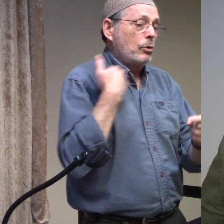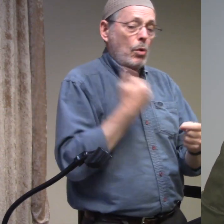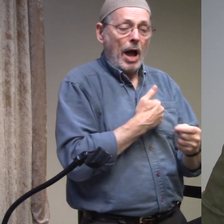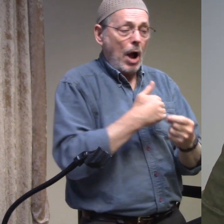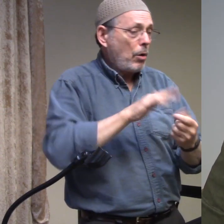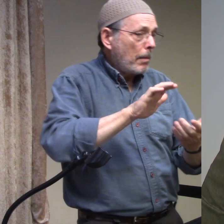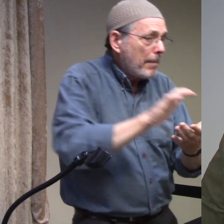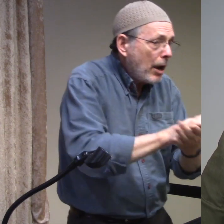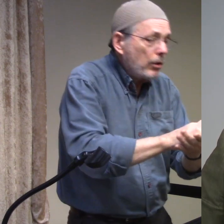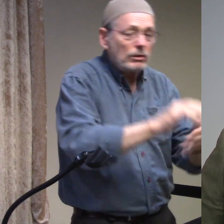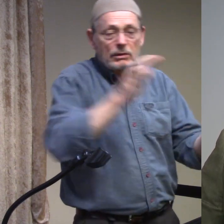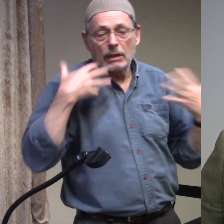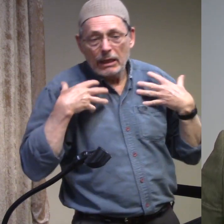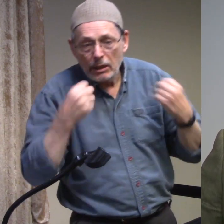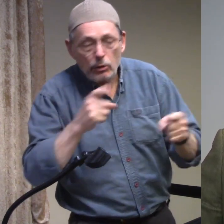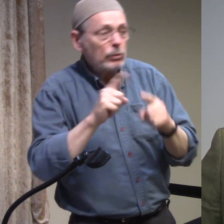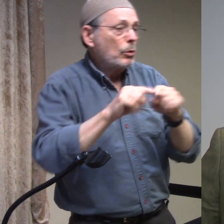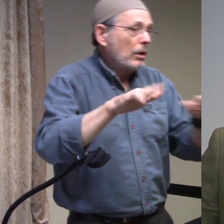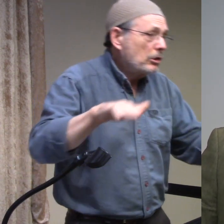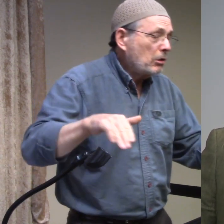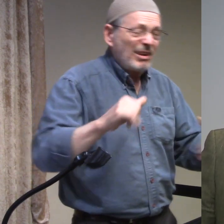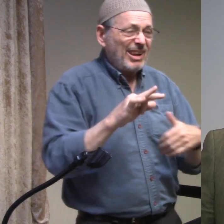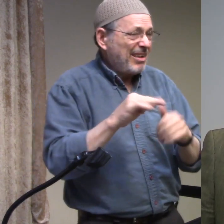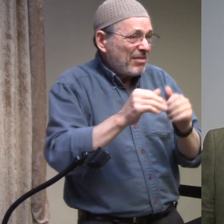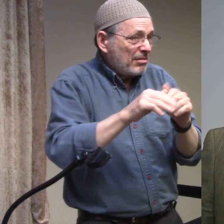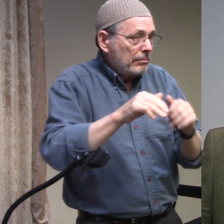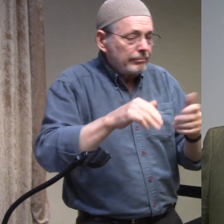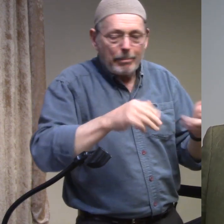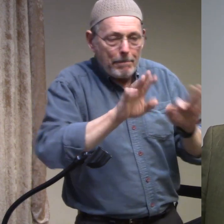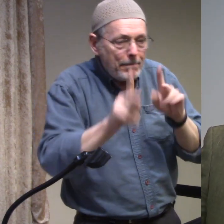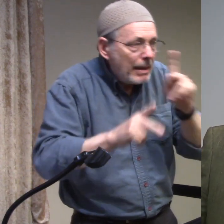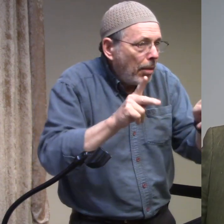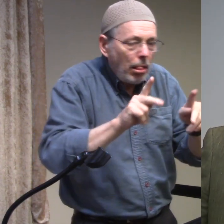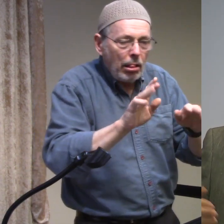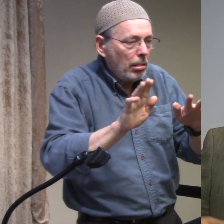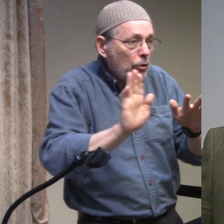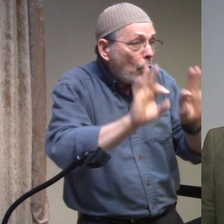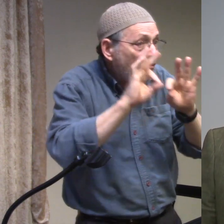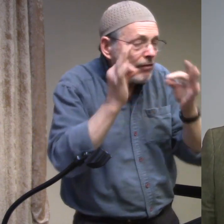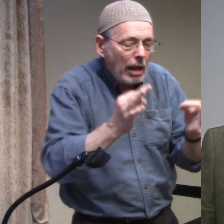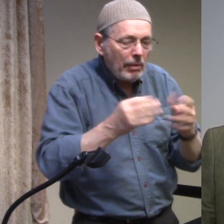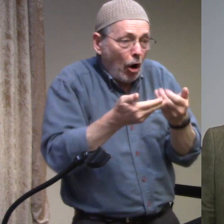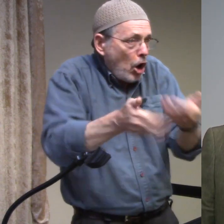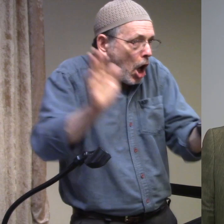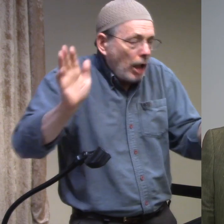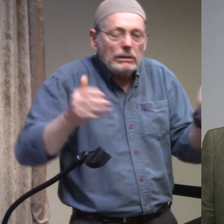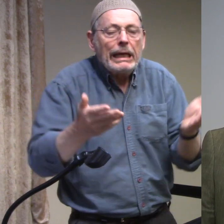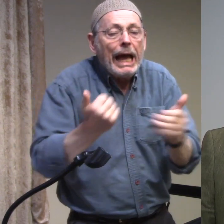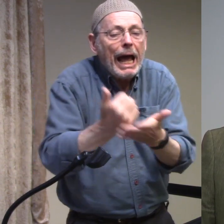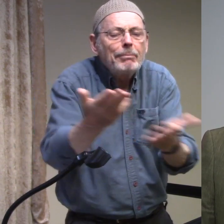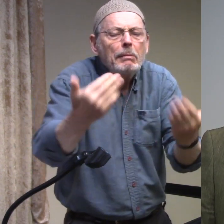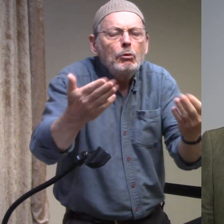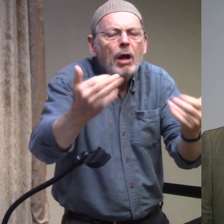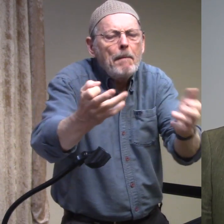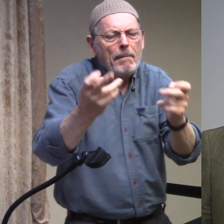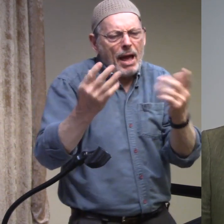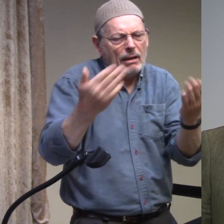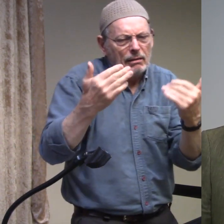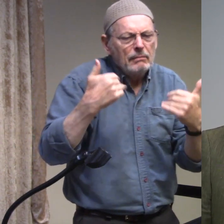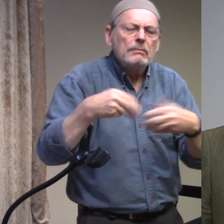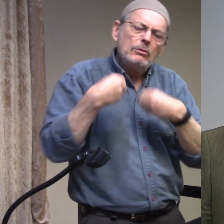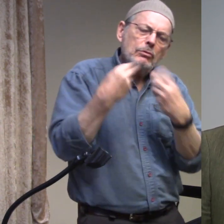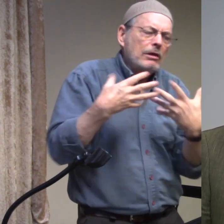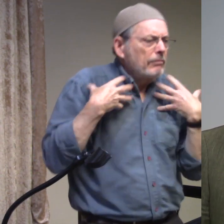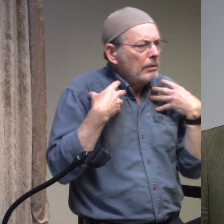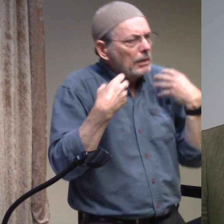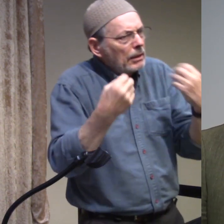to our children, Ya Allah. If our children are lost or family members are lost, bring them back, Ya Allah. Bil khair wal lutf wal afiyah. With